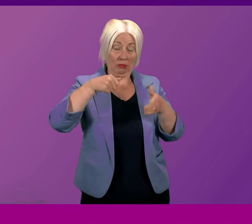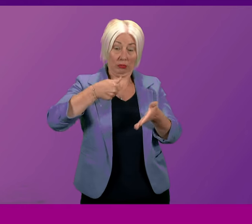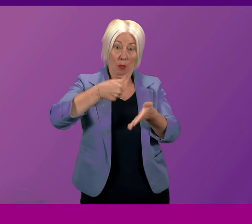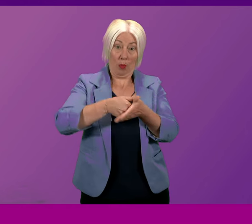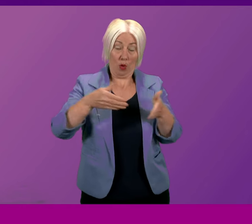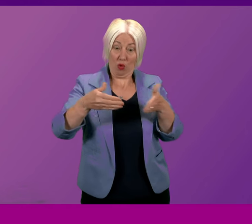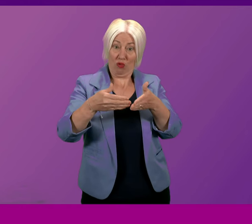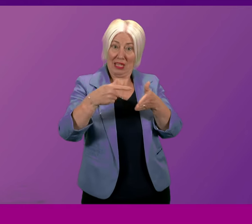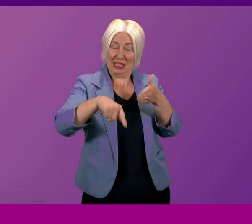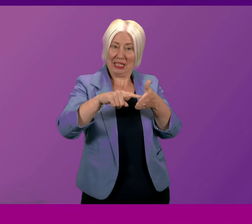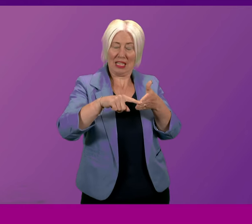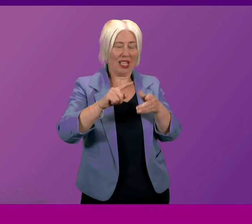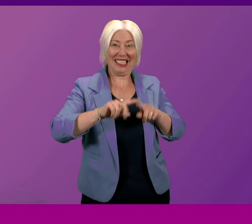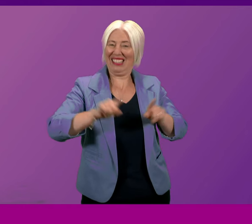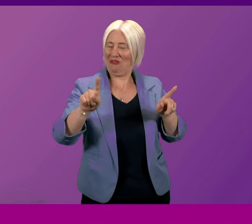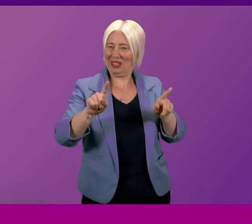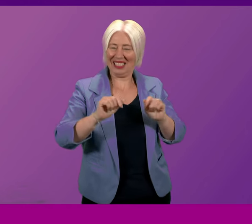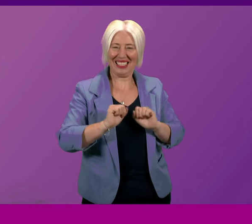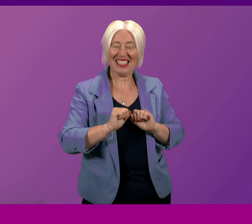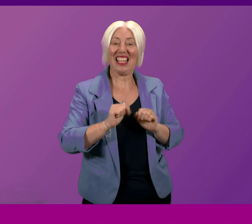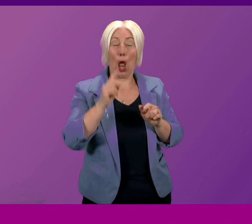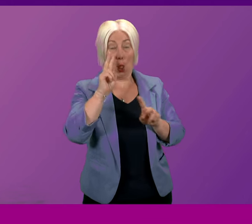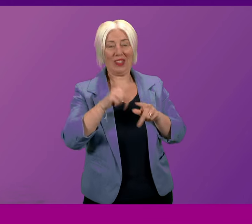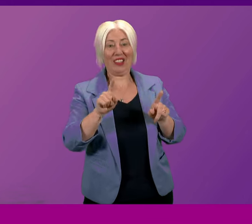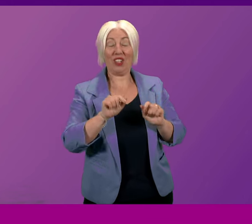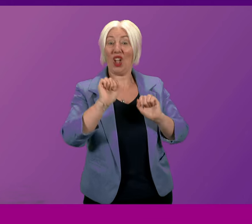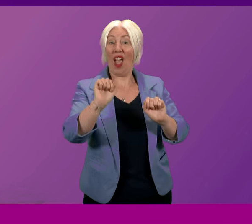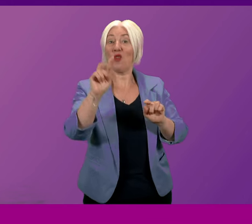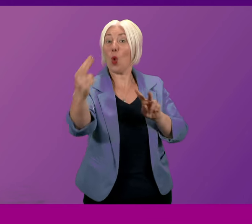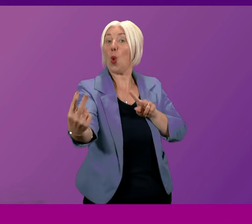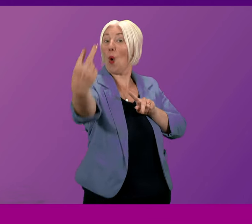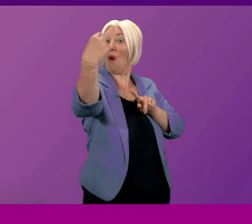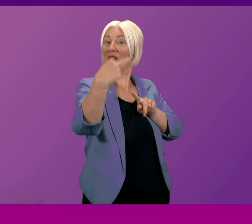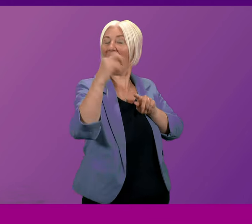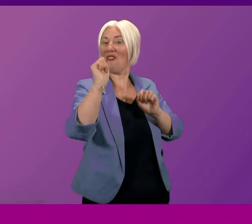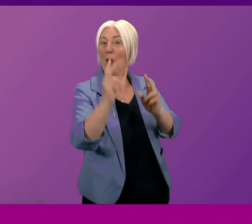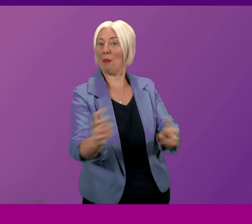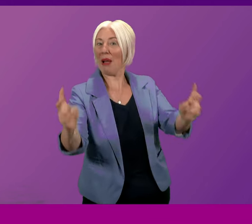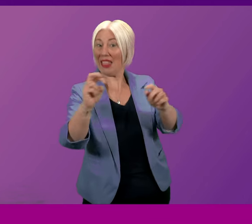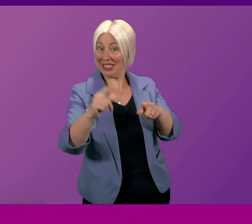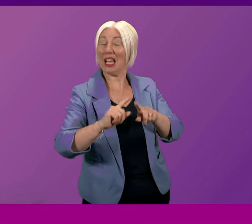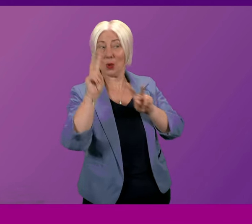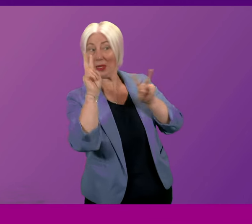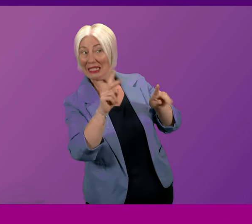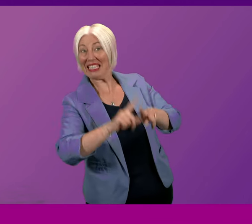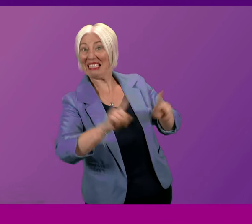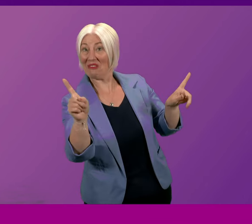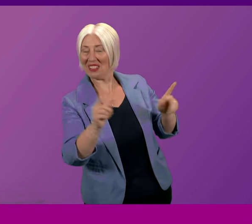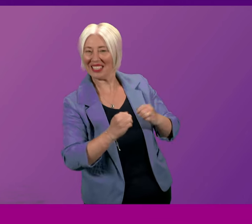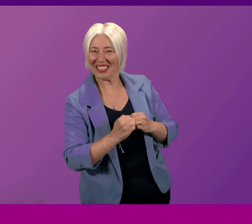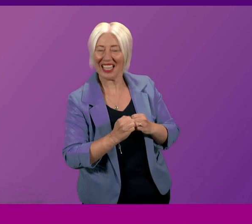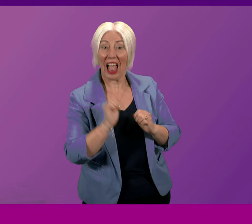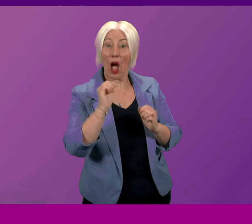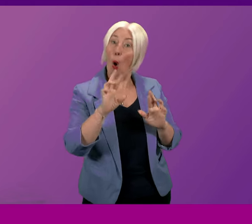Your Majesties, the view from your front windows has certainly changed, and I hope that you find your relatively newish